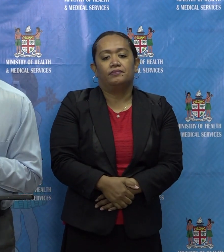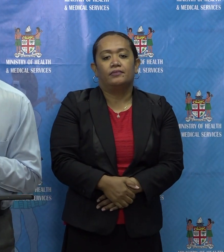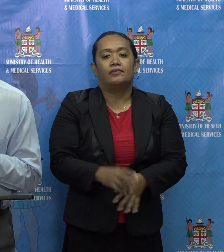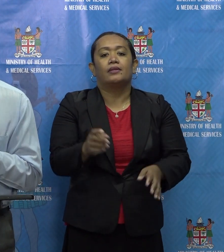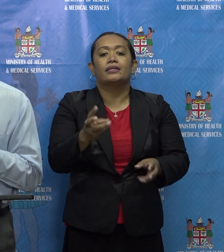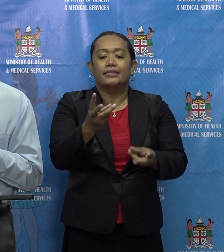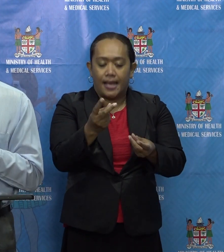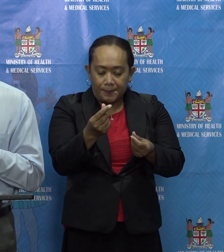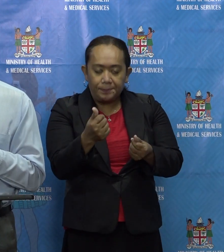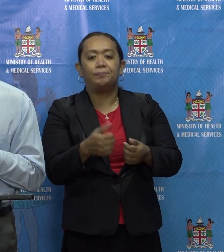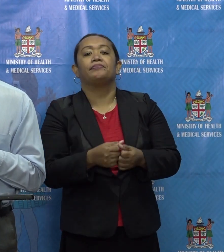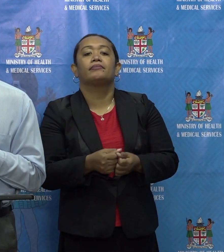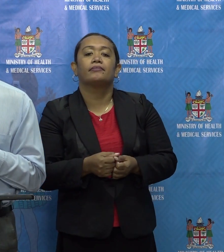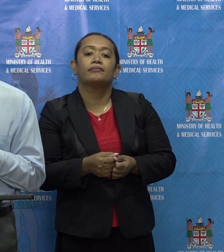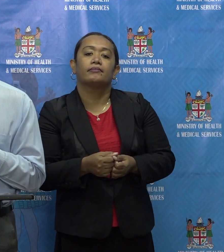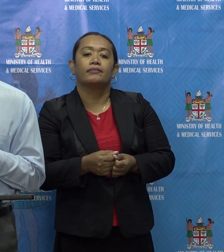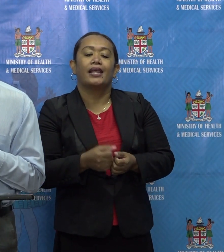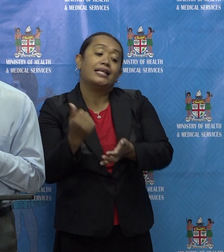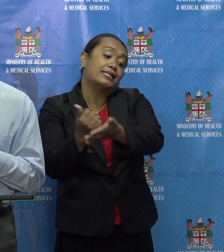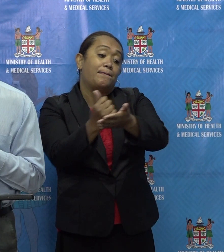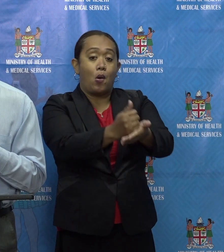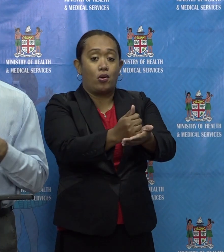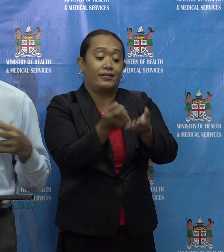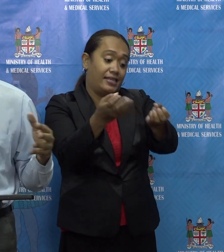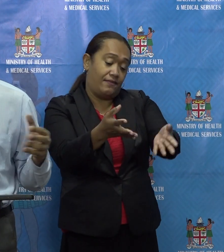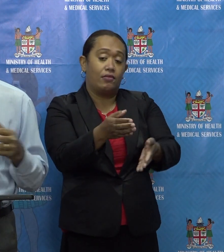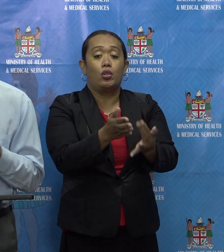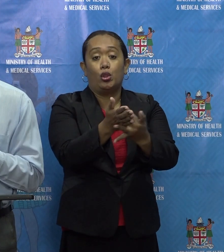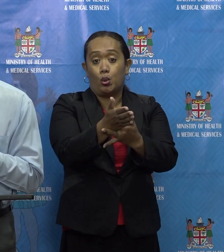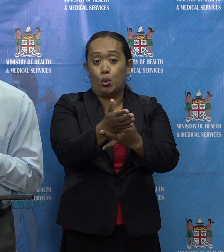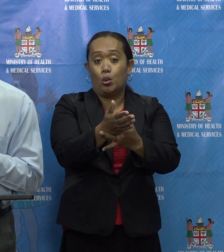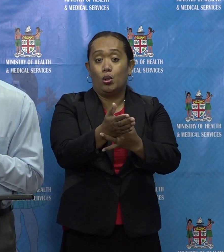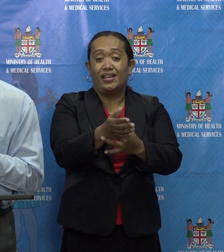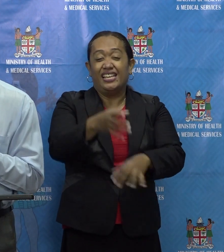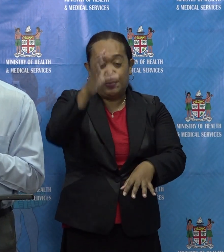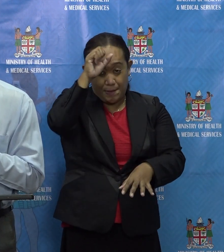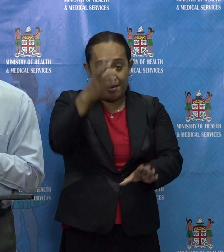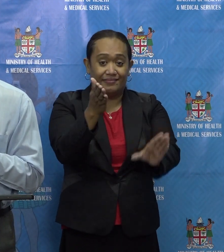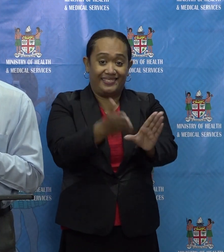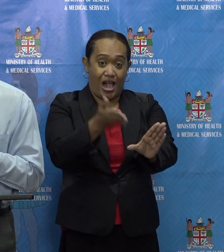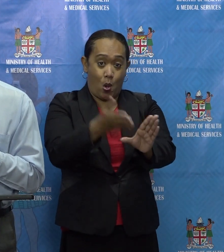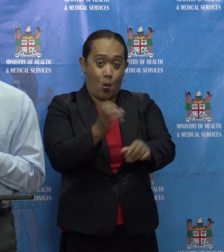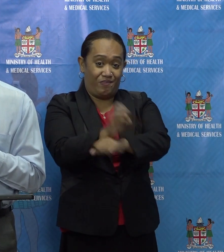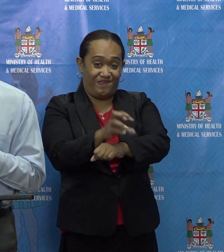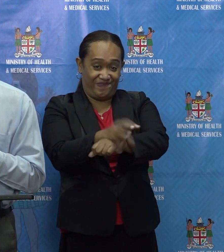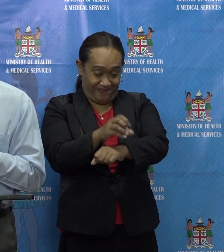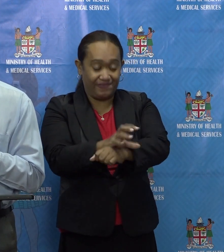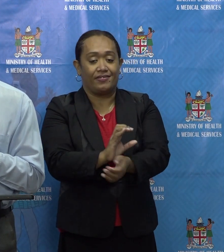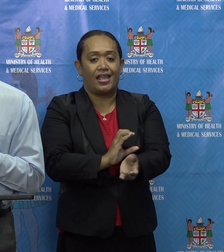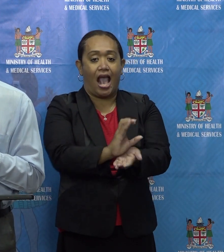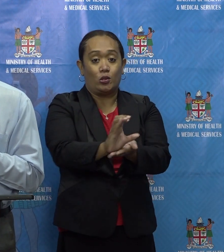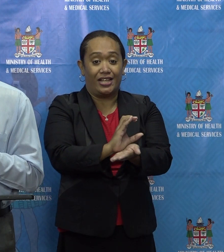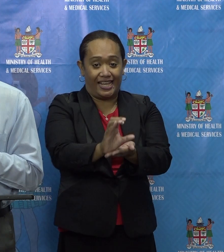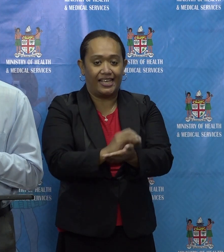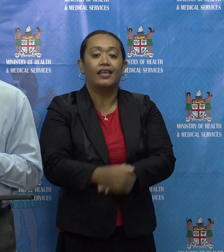also some degree of support being provided through psychosocial support systems. They're using